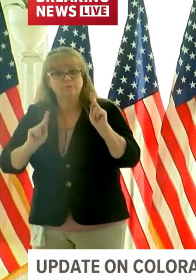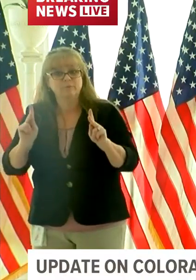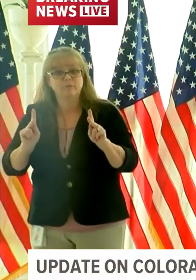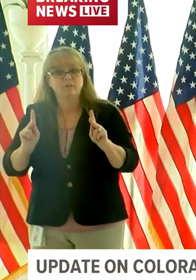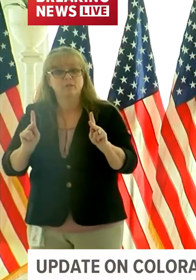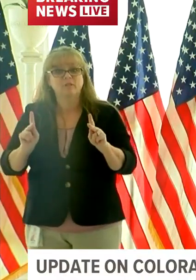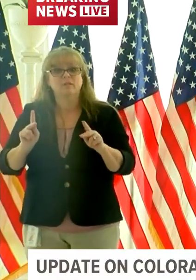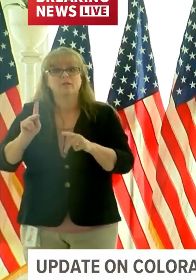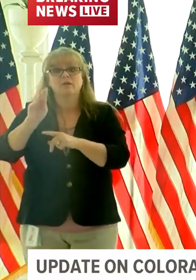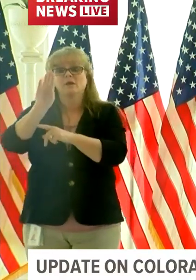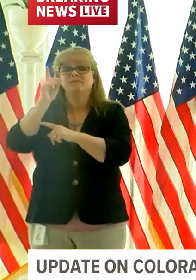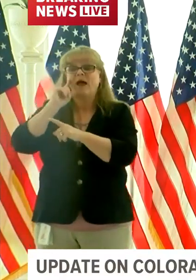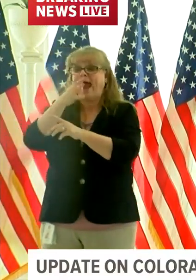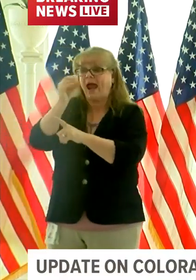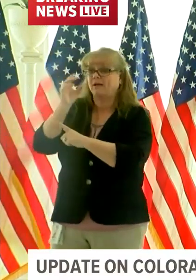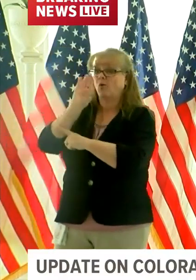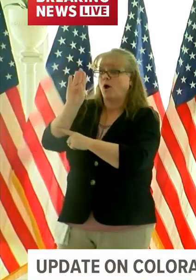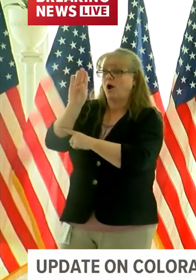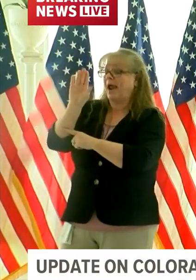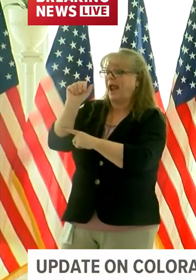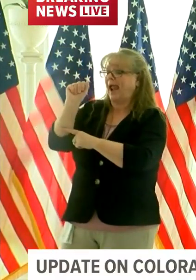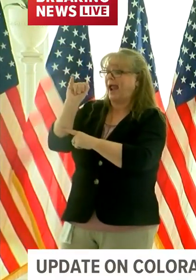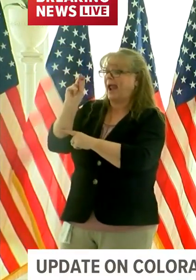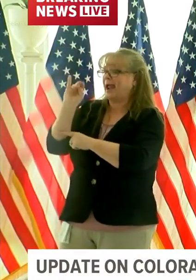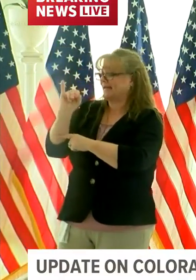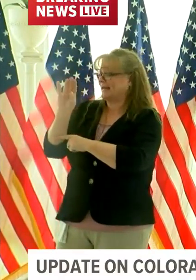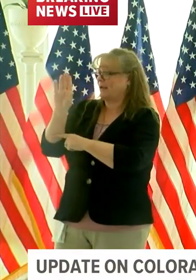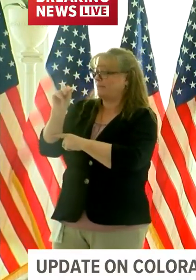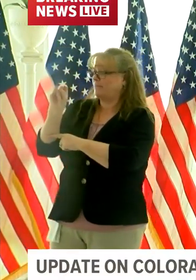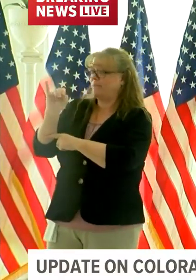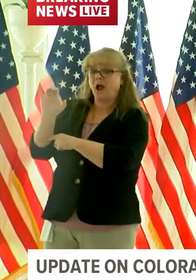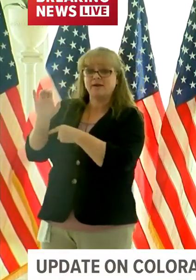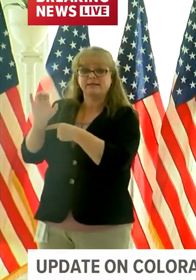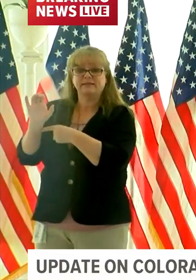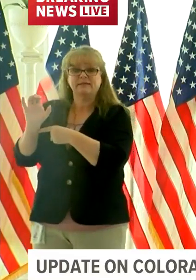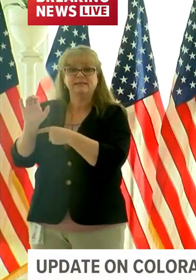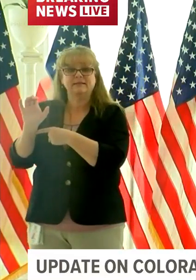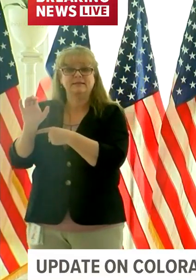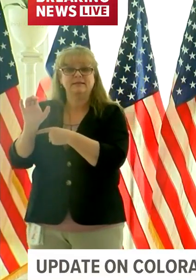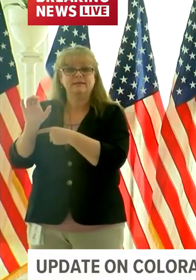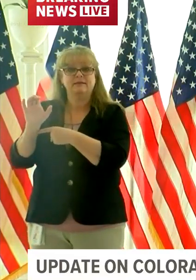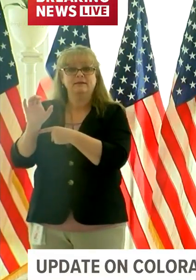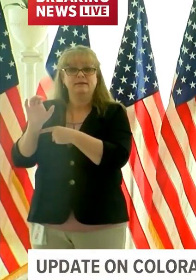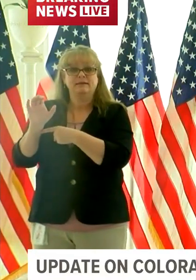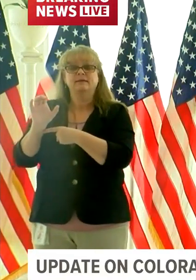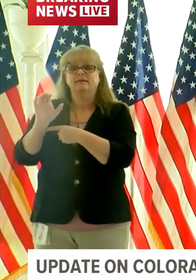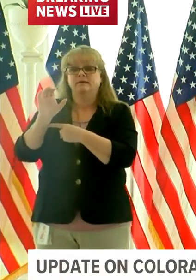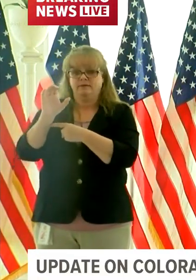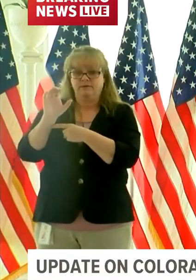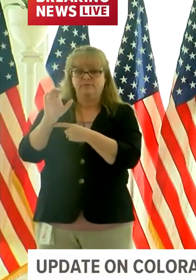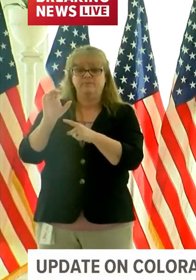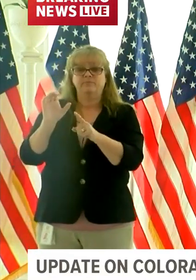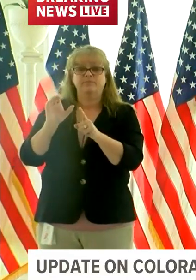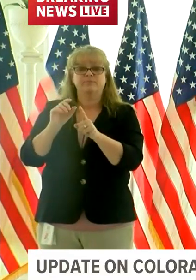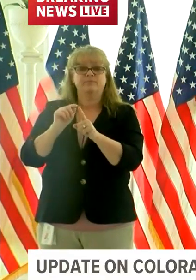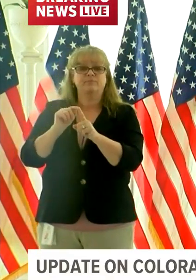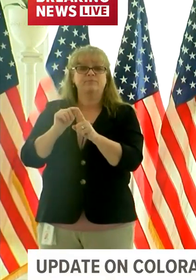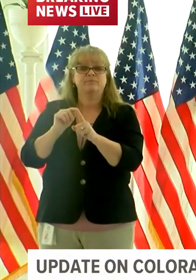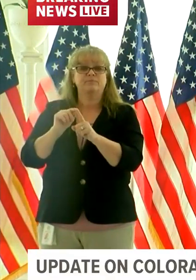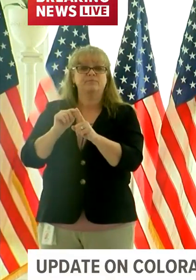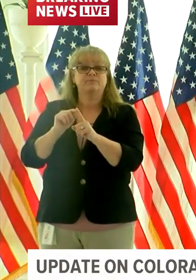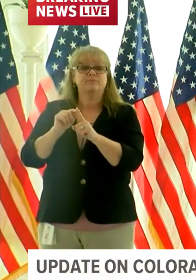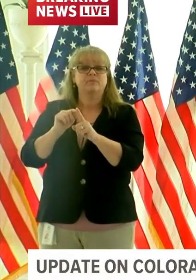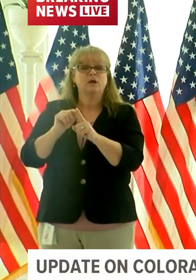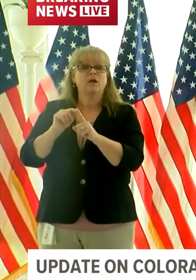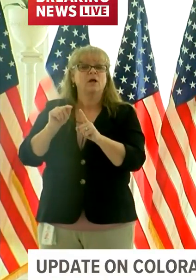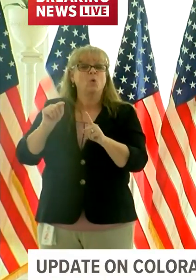have a presentation on that topic closer to that April 26th date, but before that April 26th date, so folks